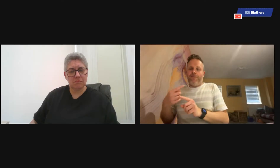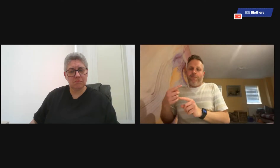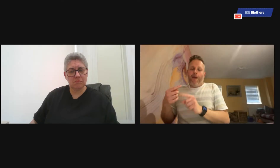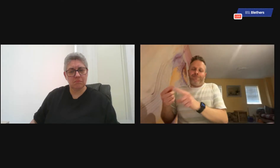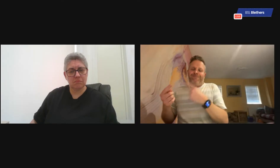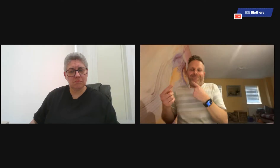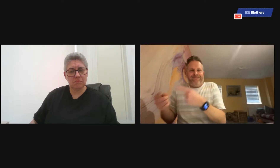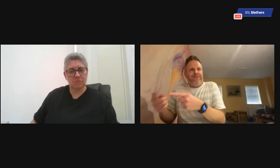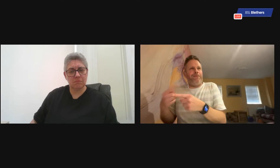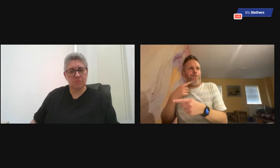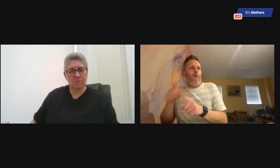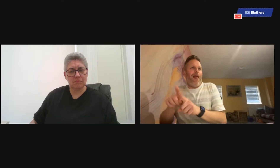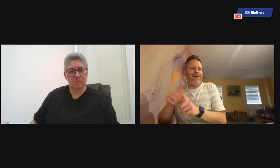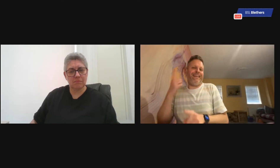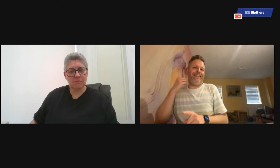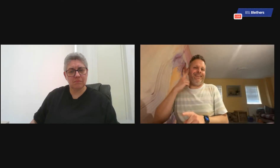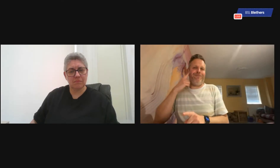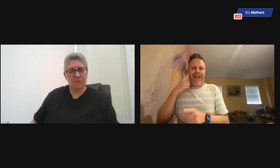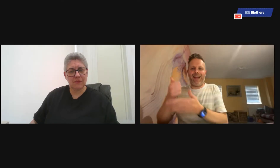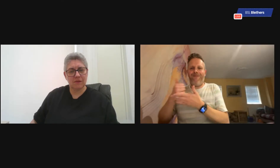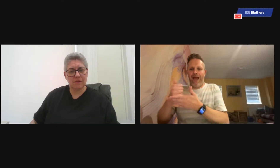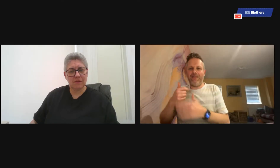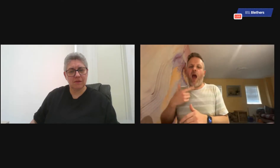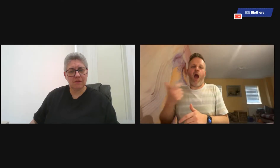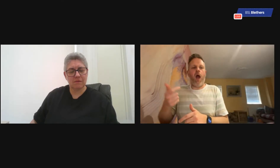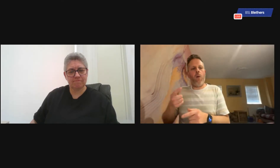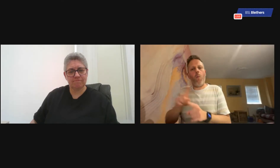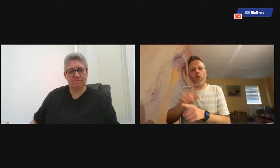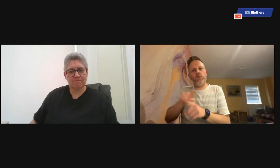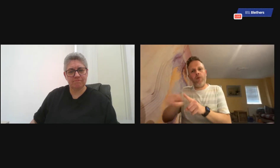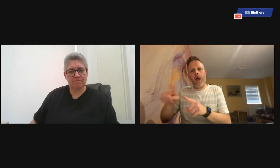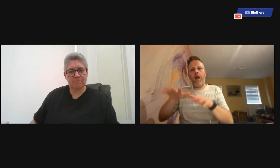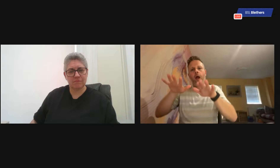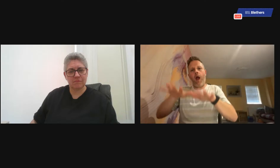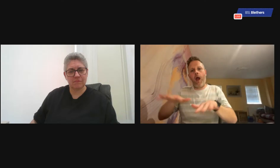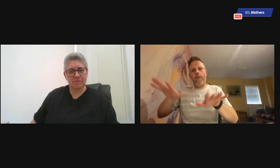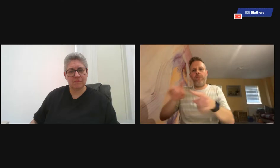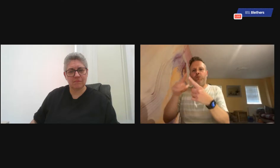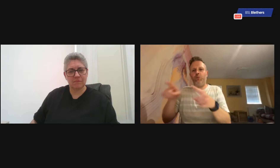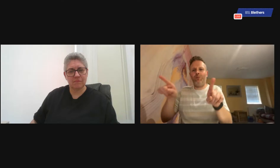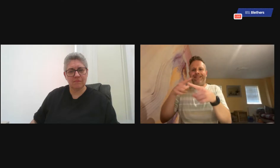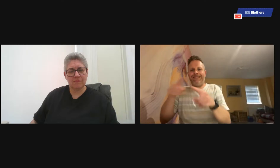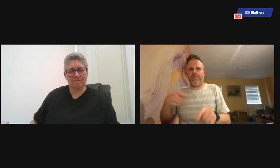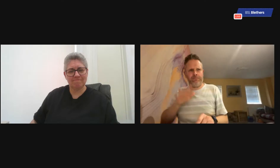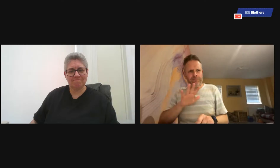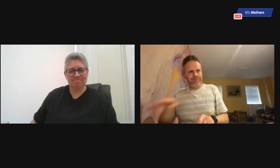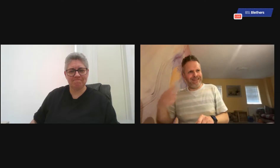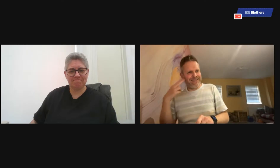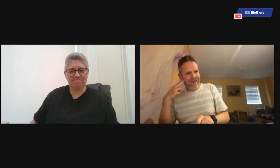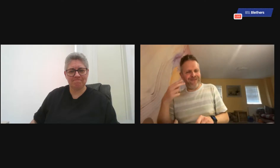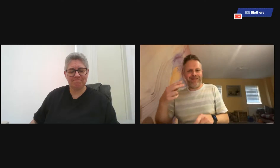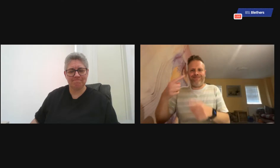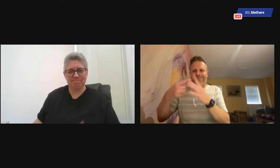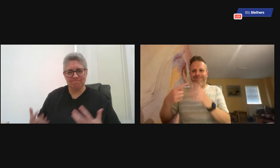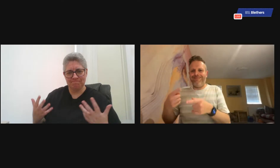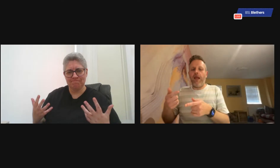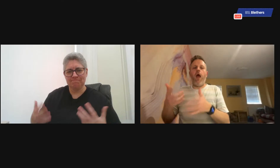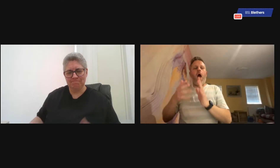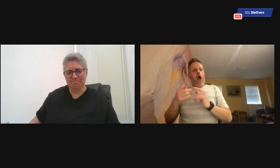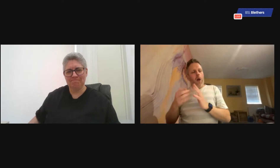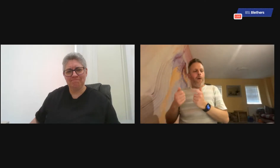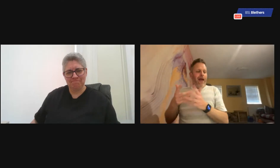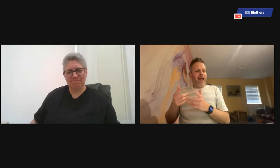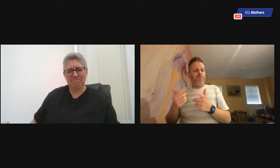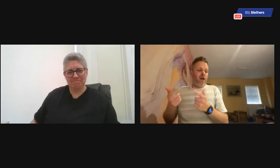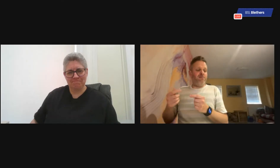back. I offloaded to the social worker via text. And of course, it was more hearing advice, I guess. They just said, try and calm him down with